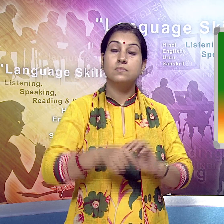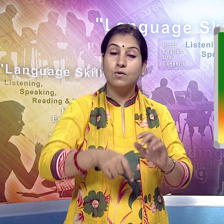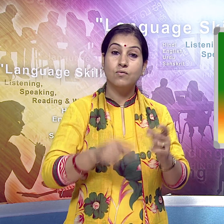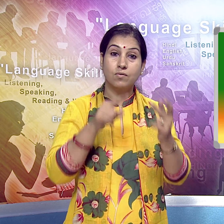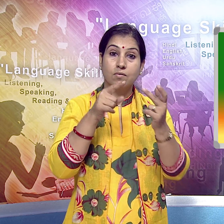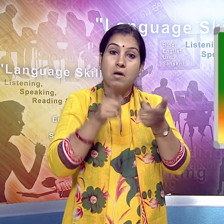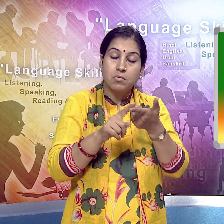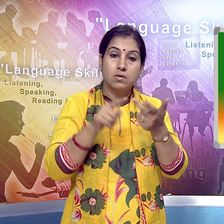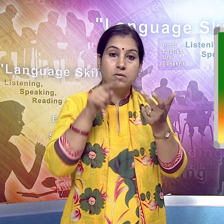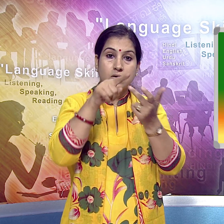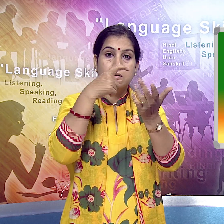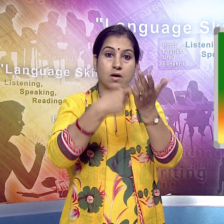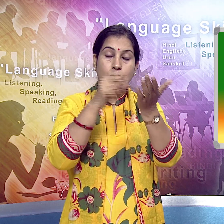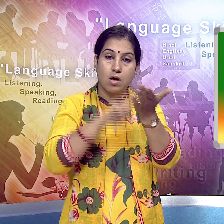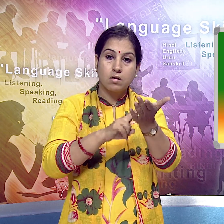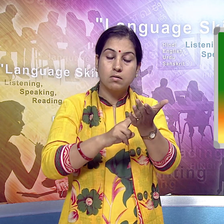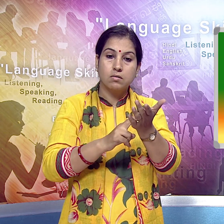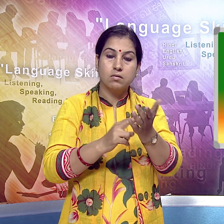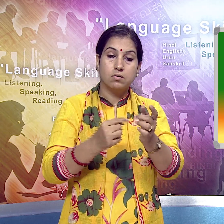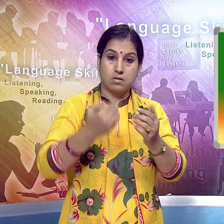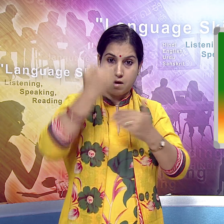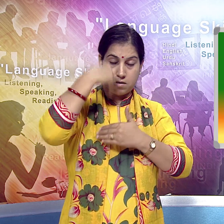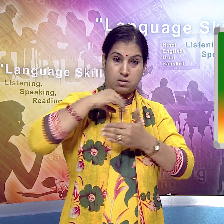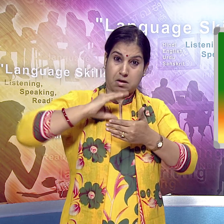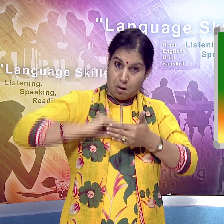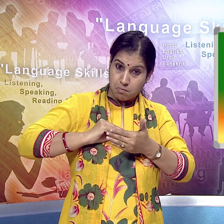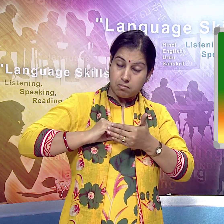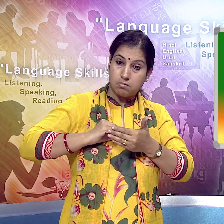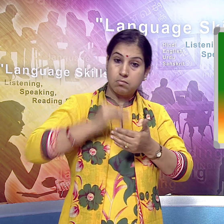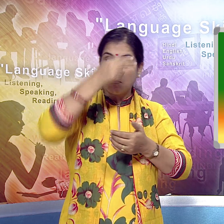Deficiency of iron can cause anemia.